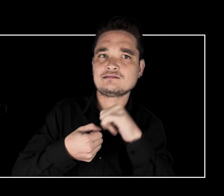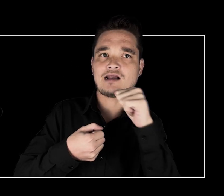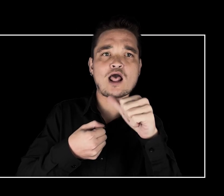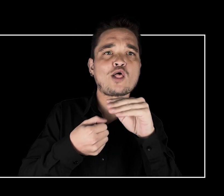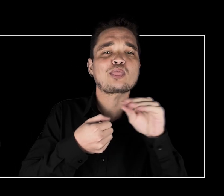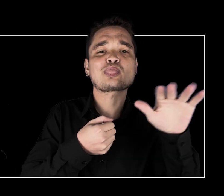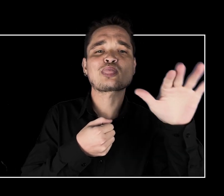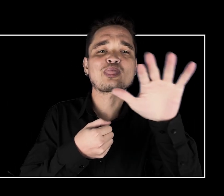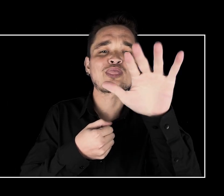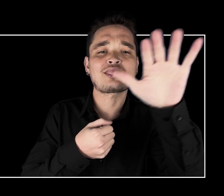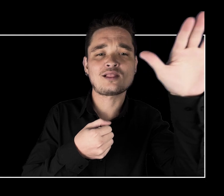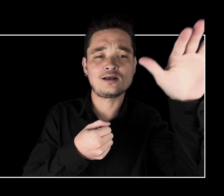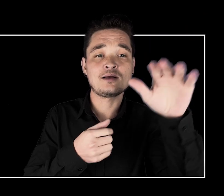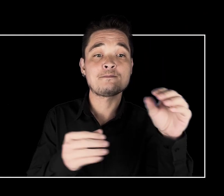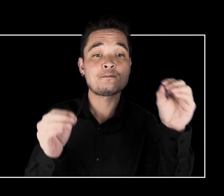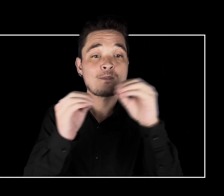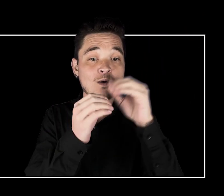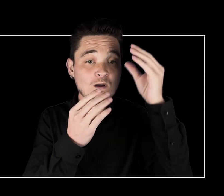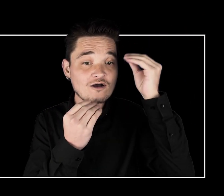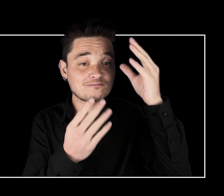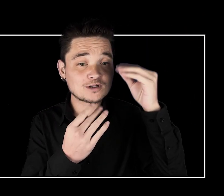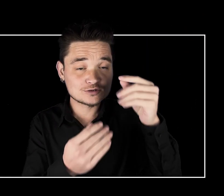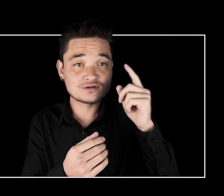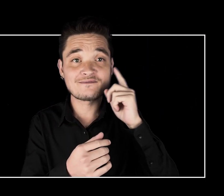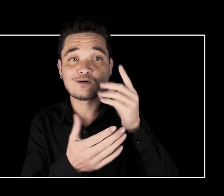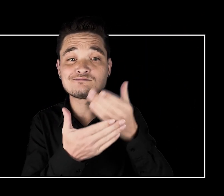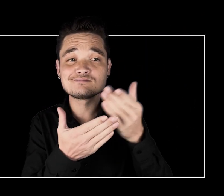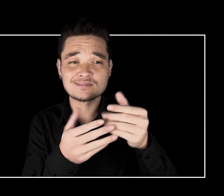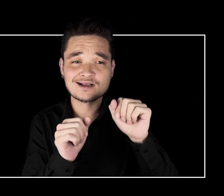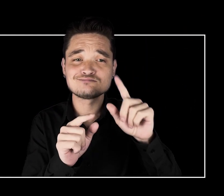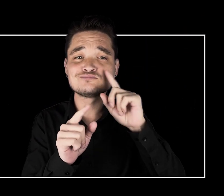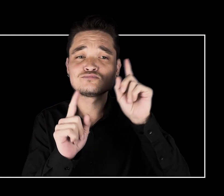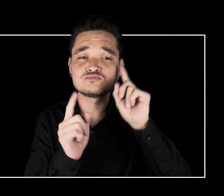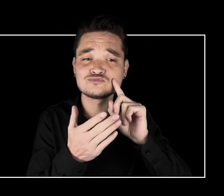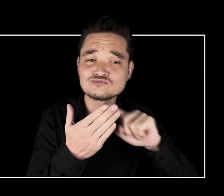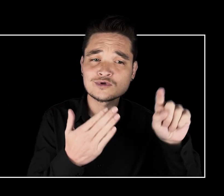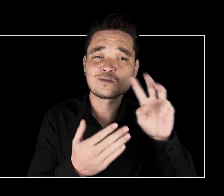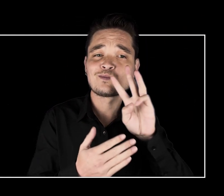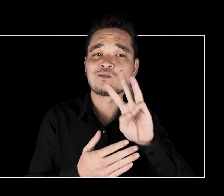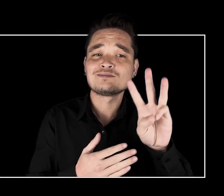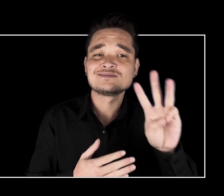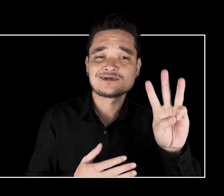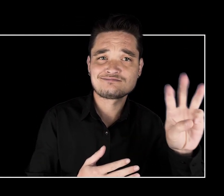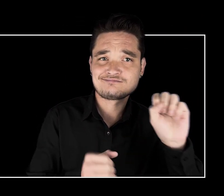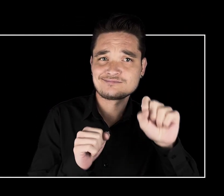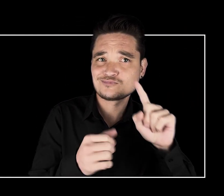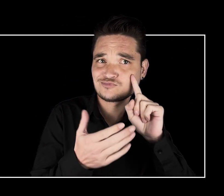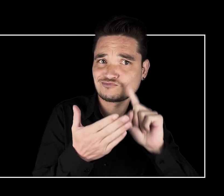To find more information and translated materials, go to this website.